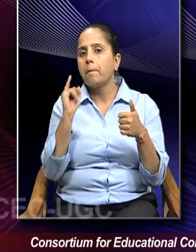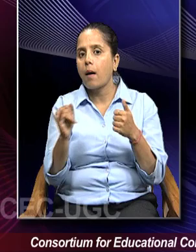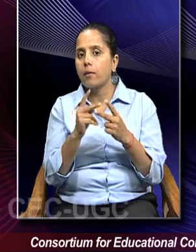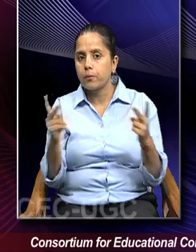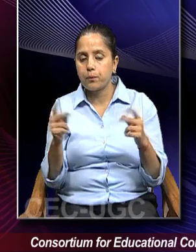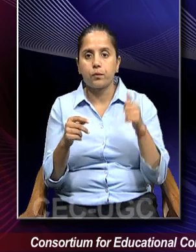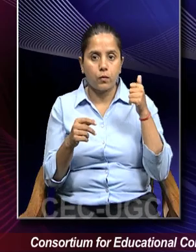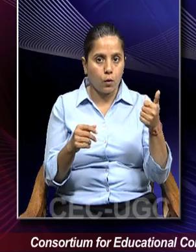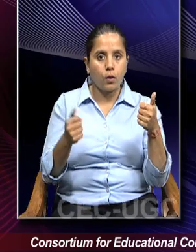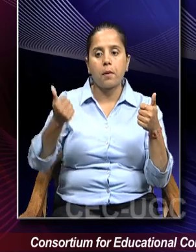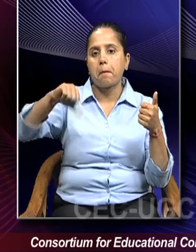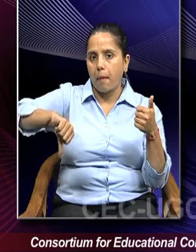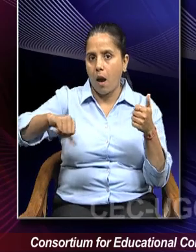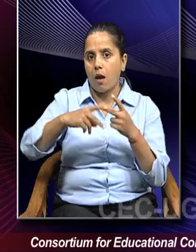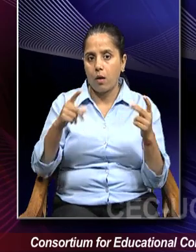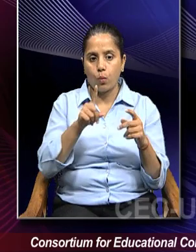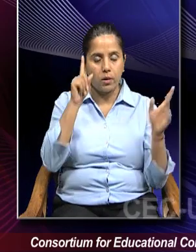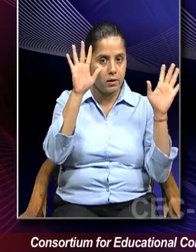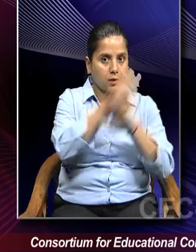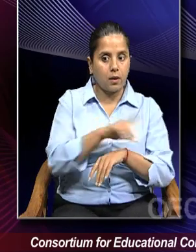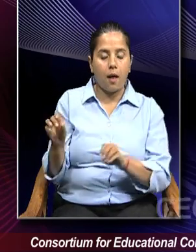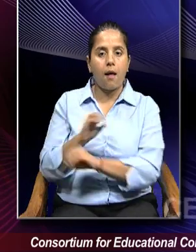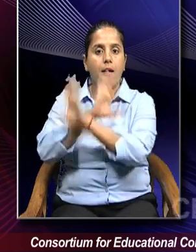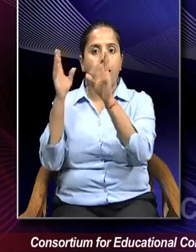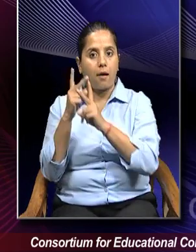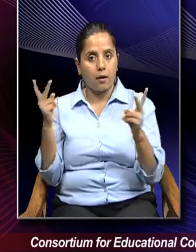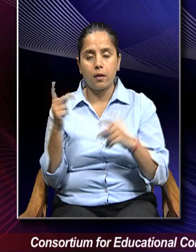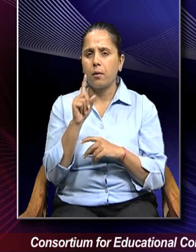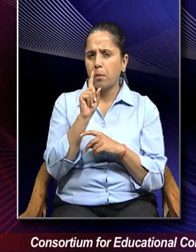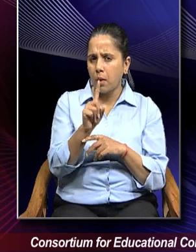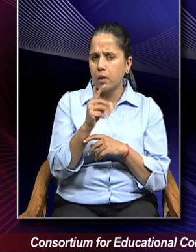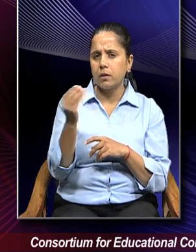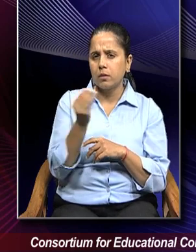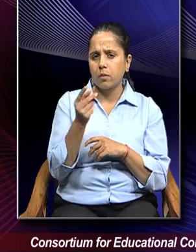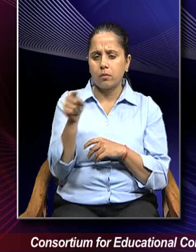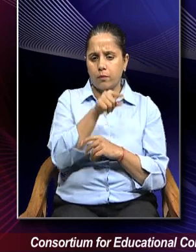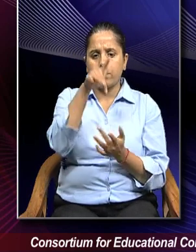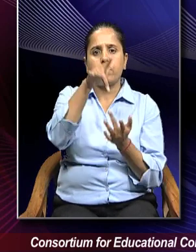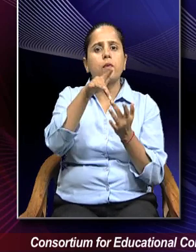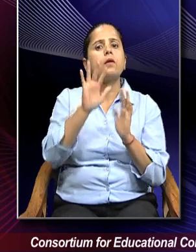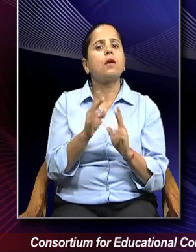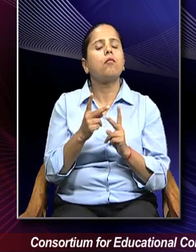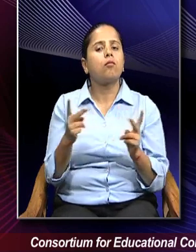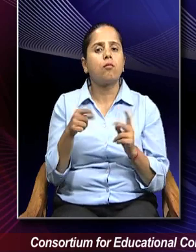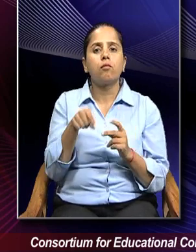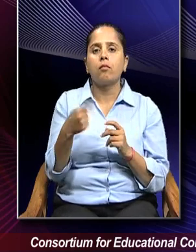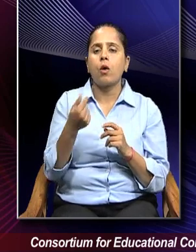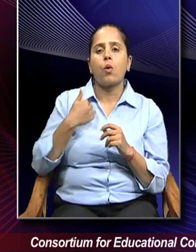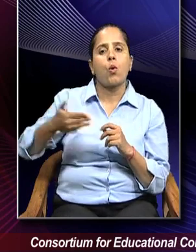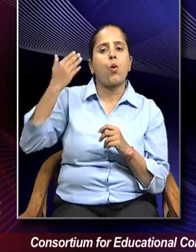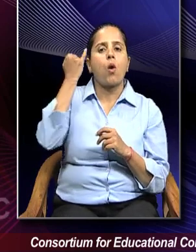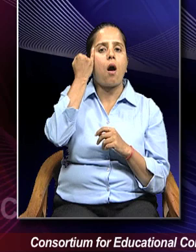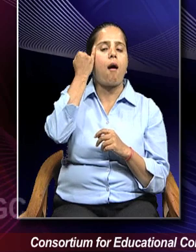One is good, one is bad, one is darkness, another is light. But there is something in between also, and it was an ancient